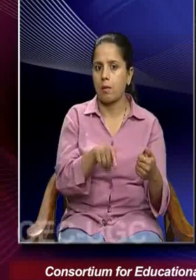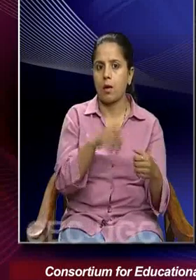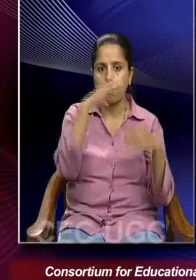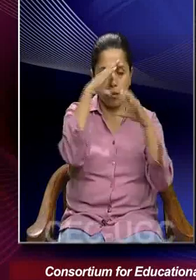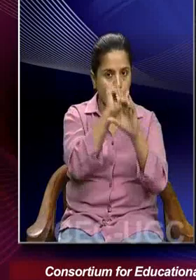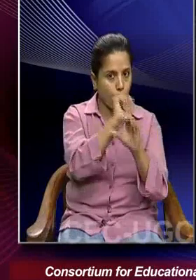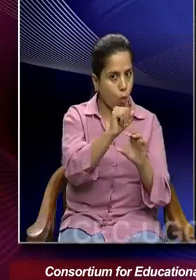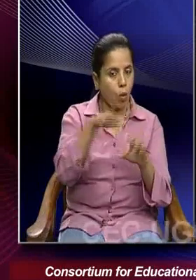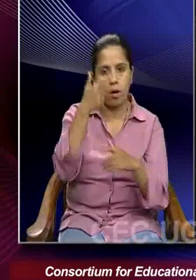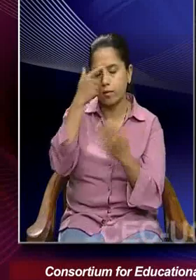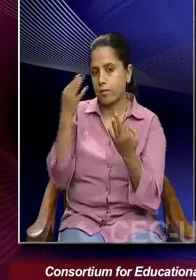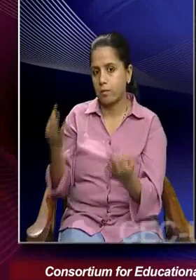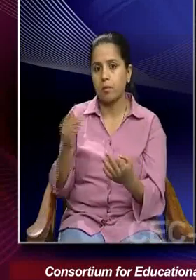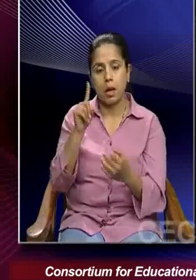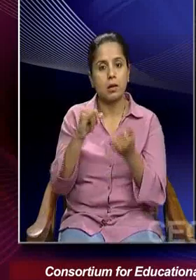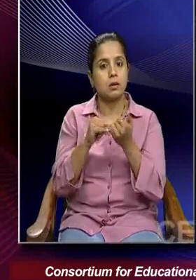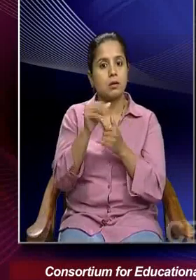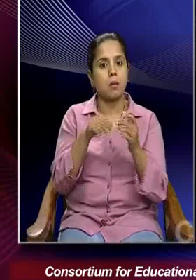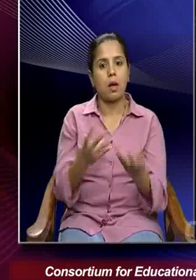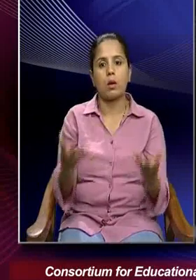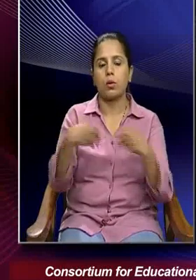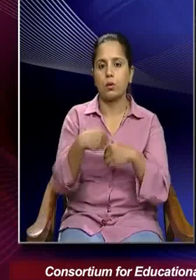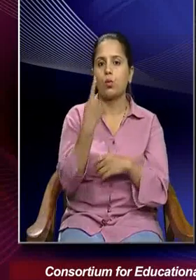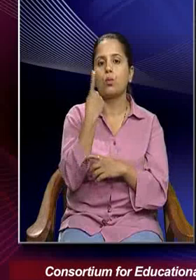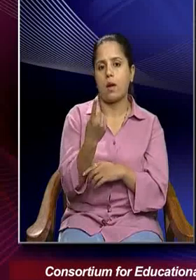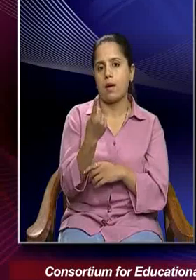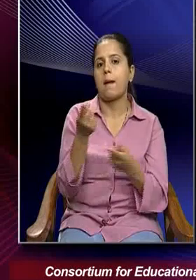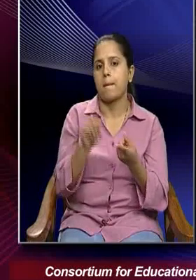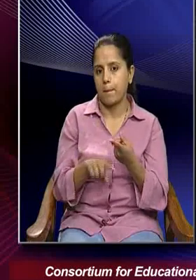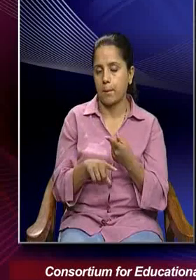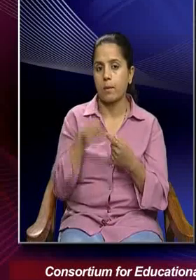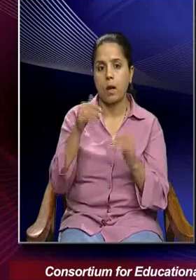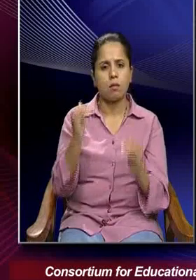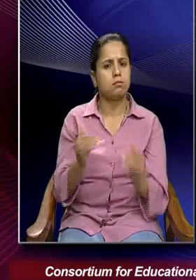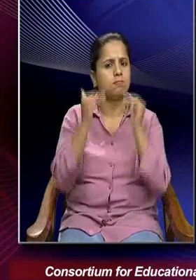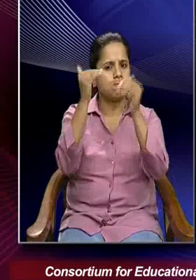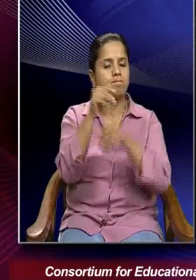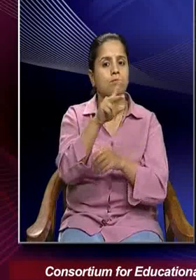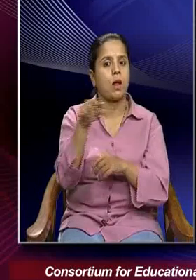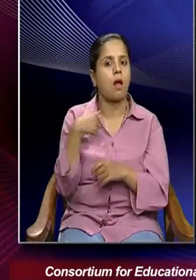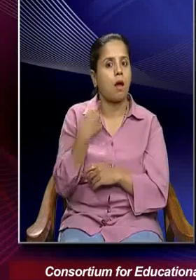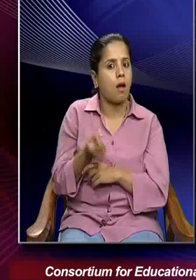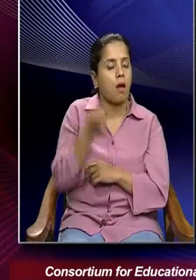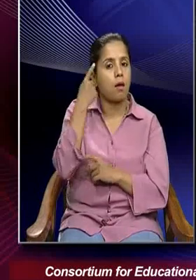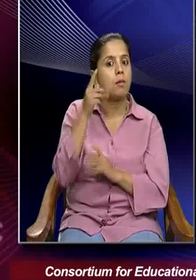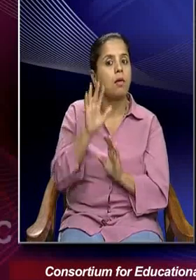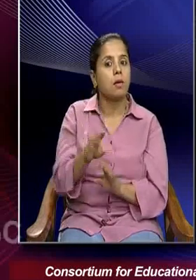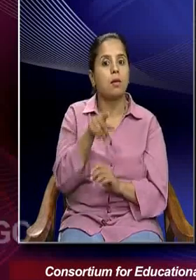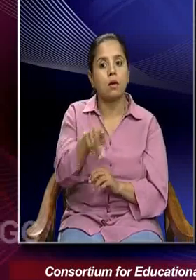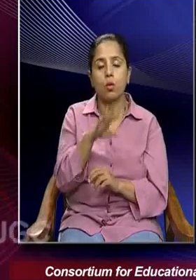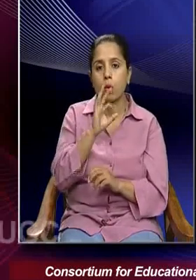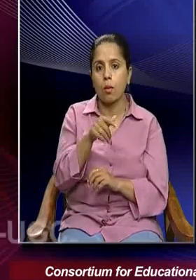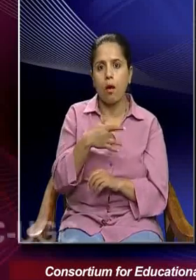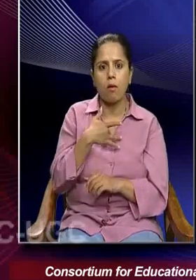in Samadhi, they become one. So it is the highest means to realize the